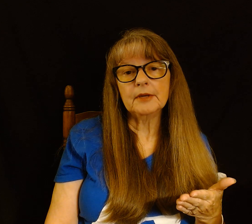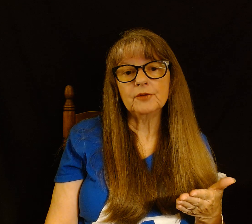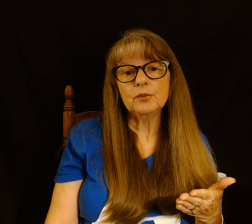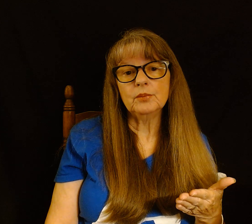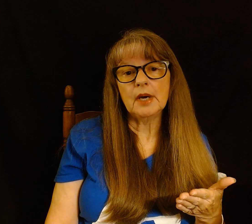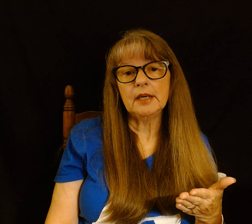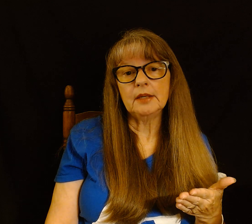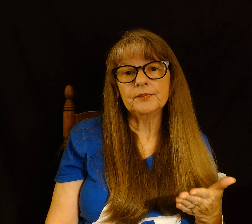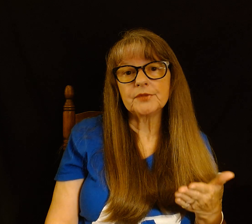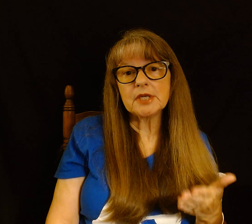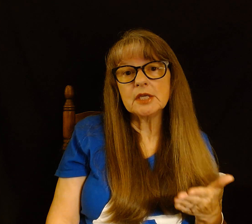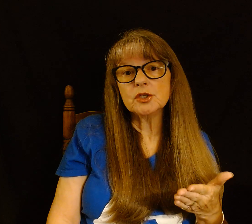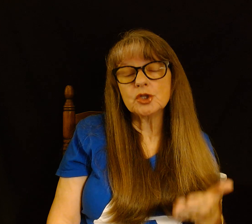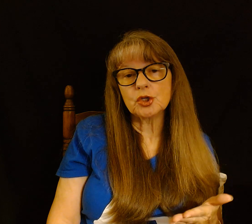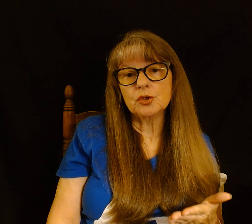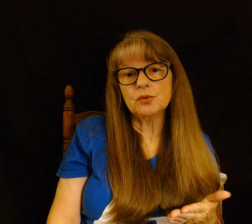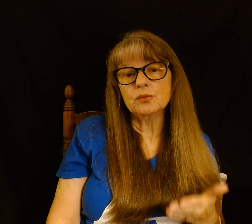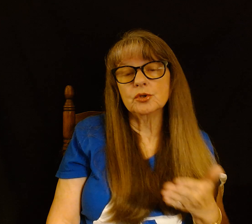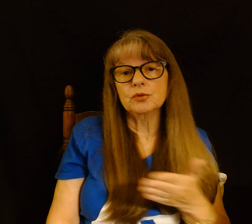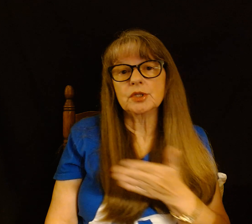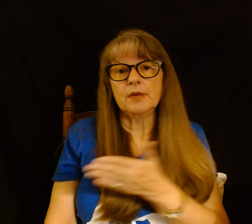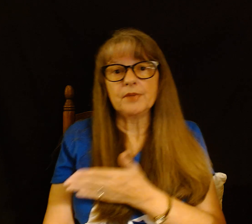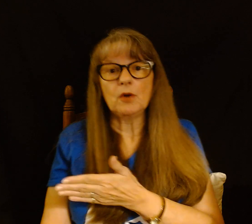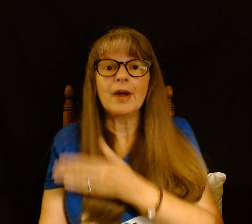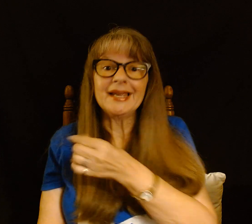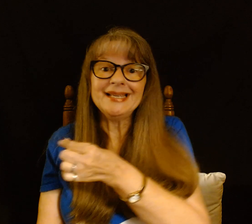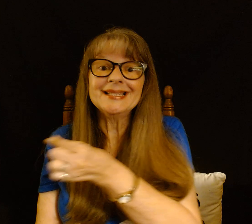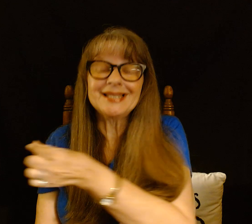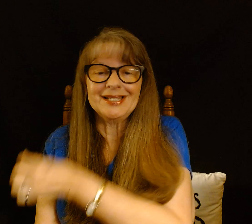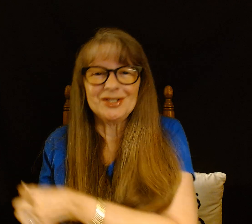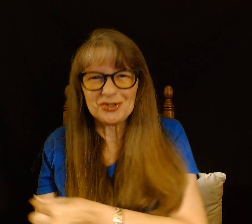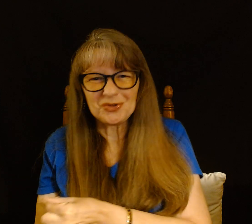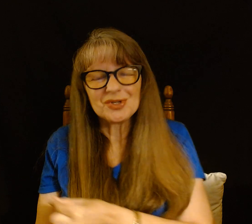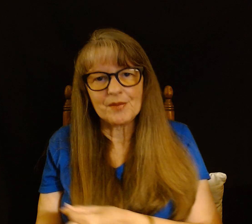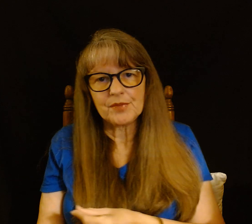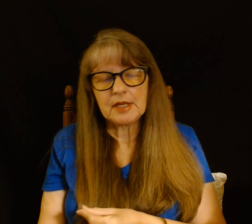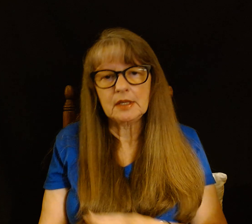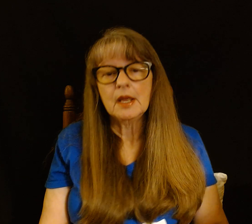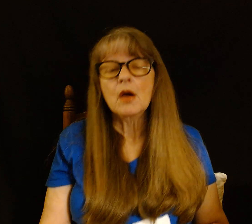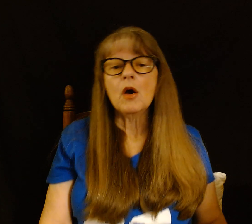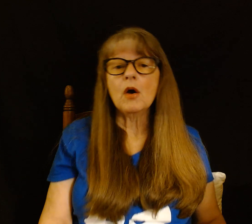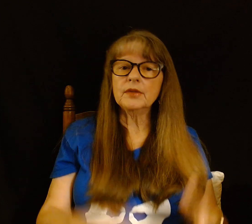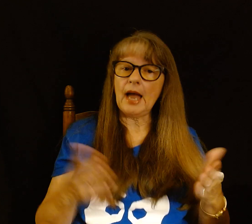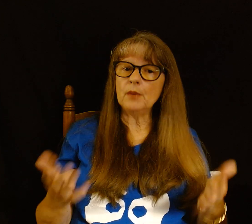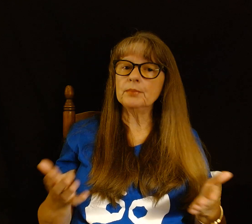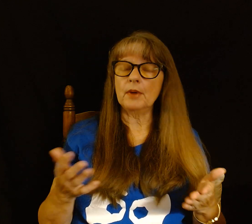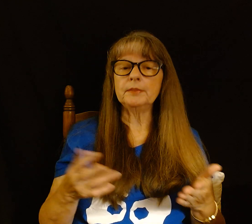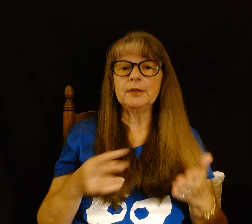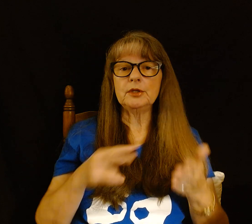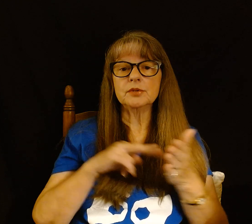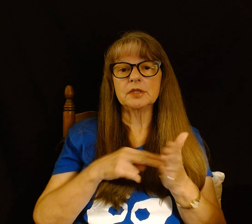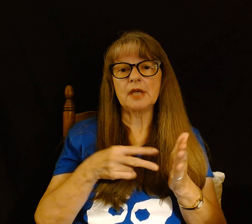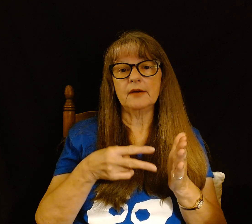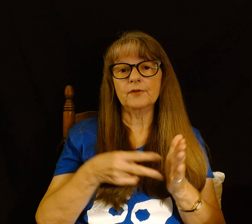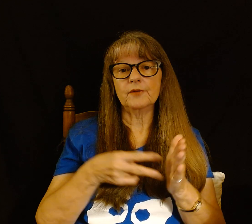you tend to do something, or I intend to do something, or I would probably use the sign for